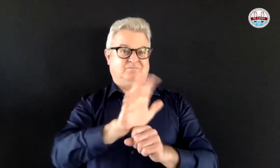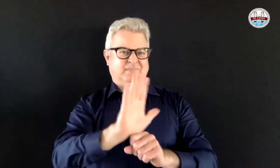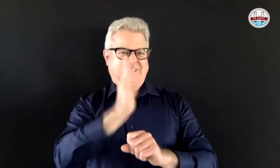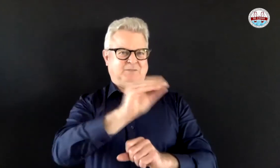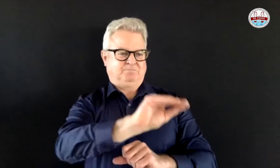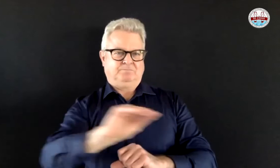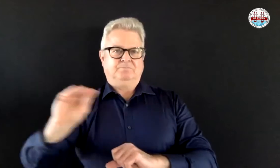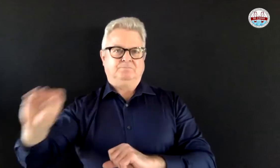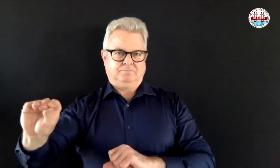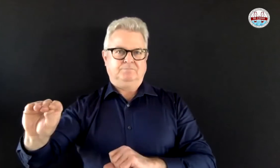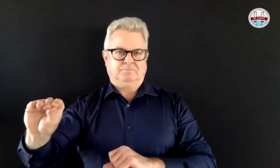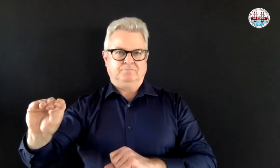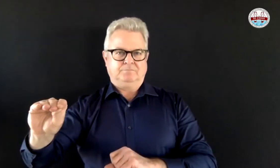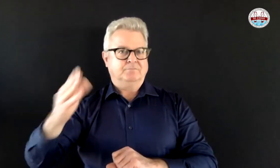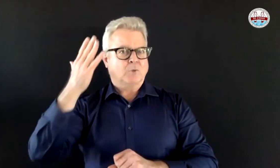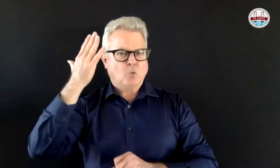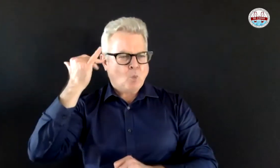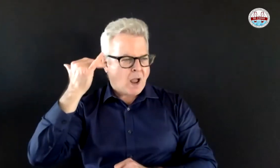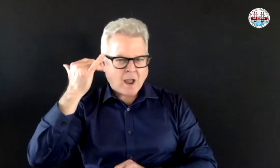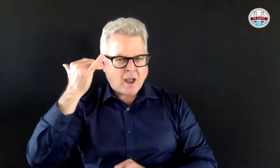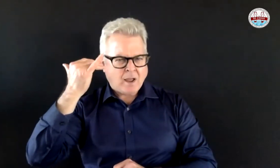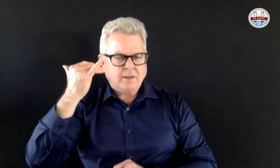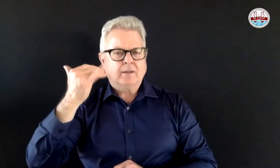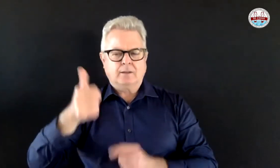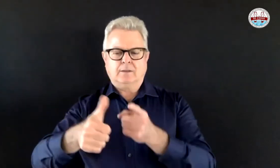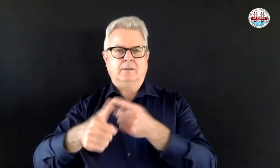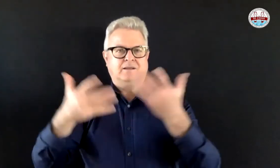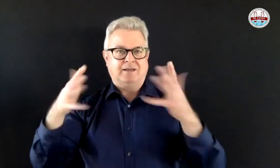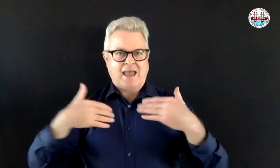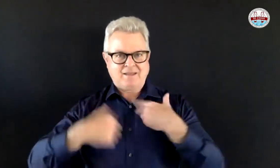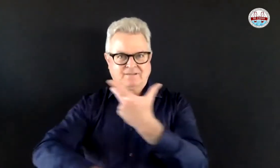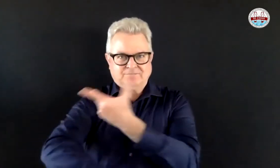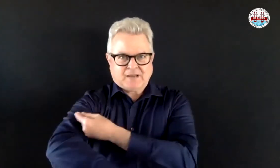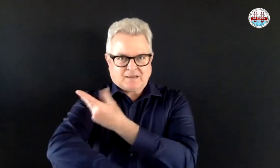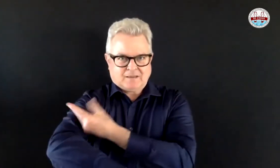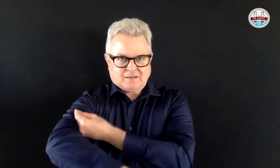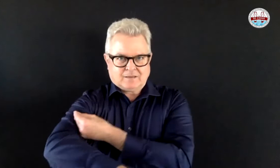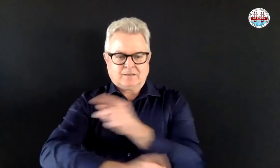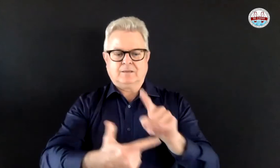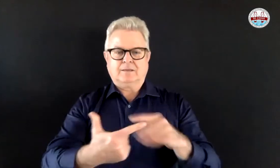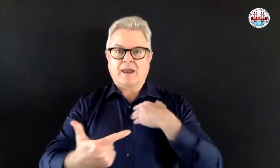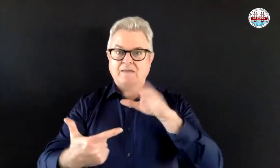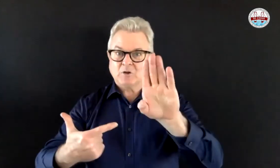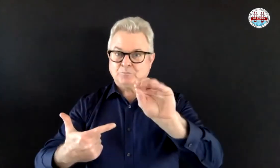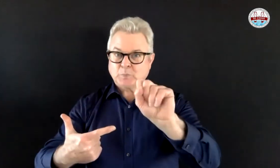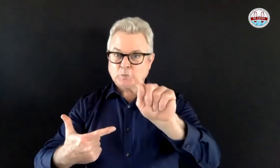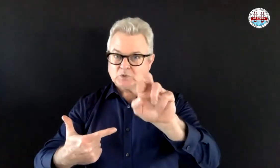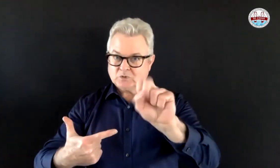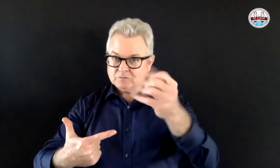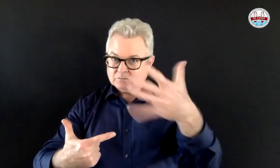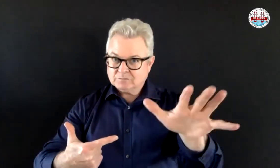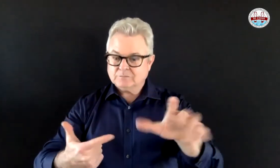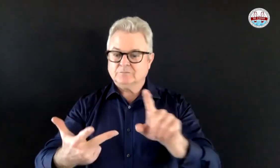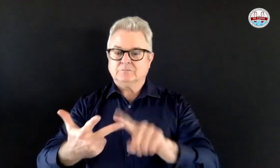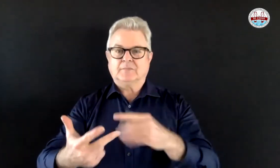Many diseases in the past have been downgraded to certain facilities or labeling because of the fact that now we have vaccinations,